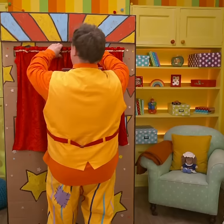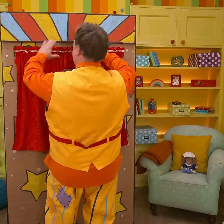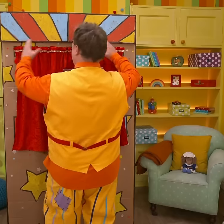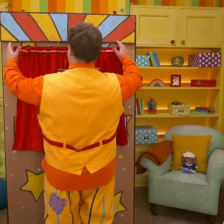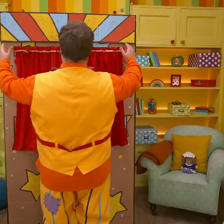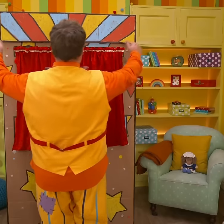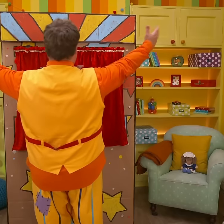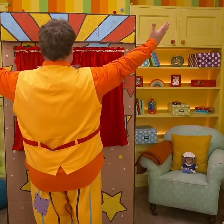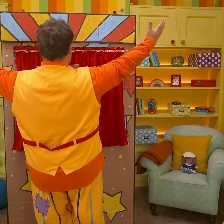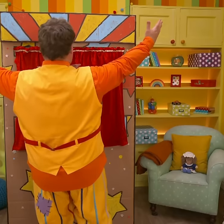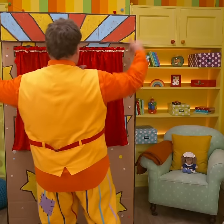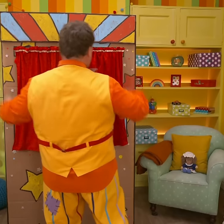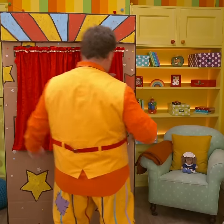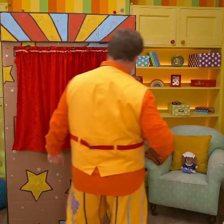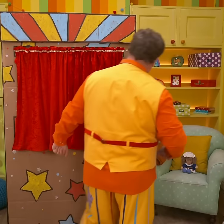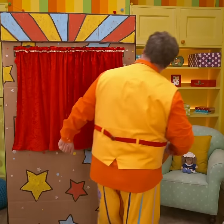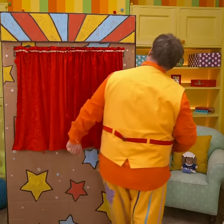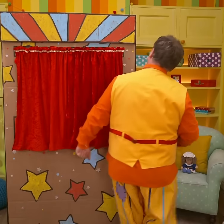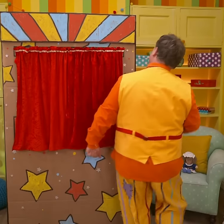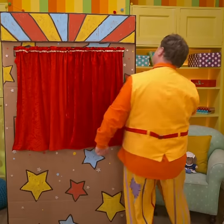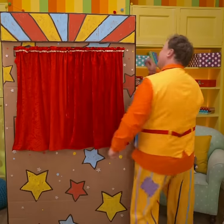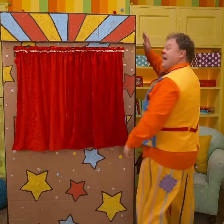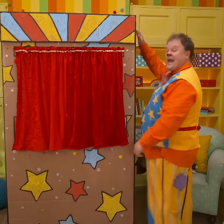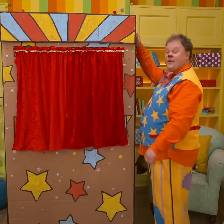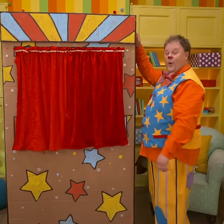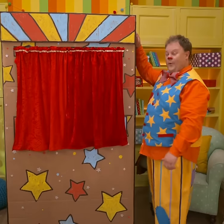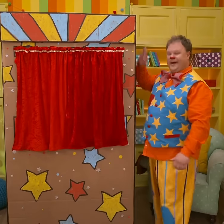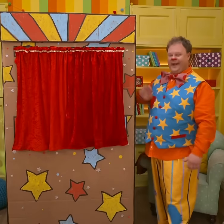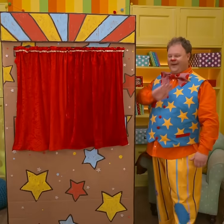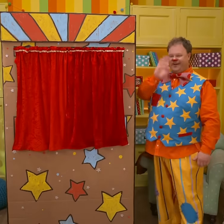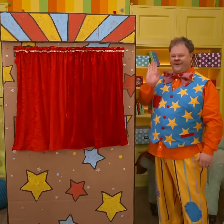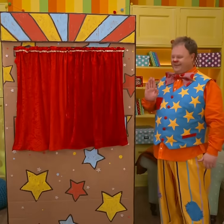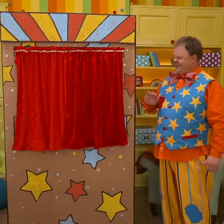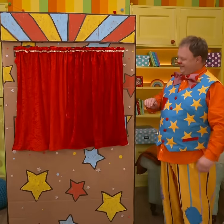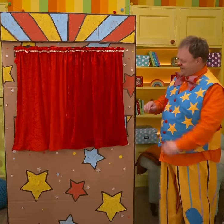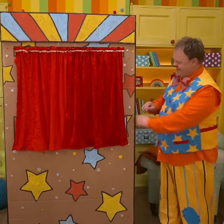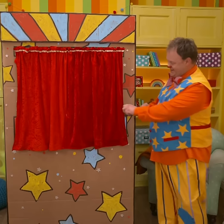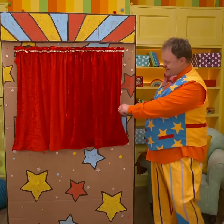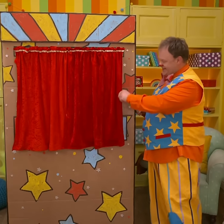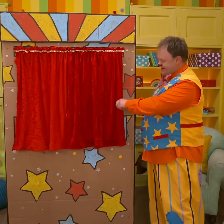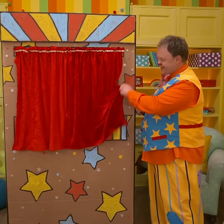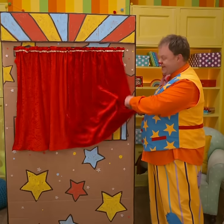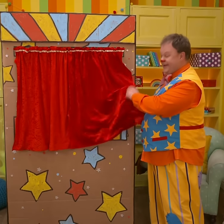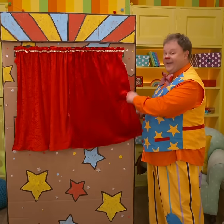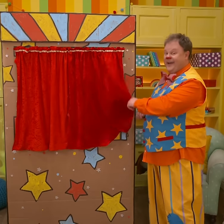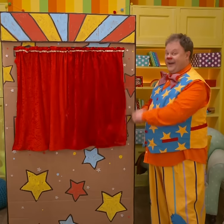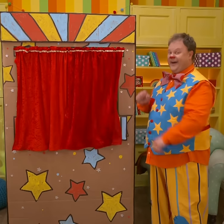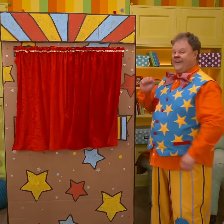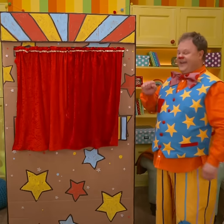There we are. Ta-da! Hello, Mr. Tumble. Hello. Are you ready to do your puppet show? Oh,